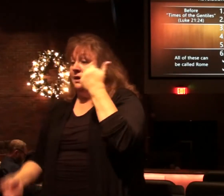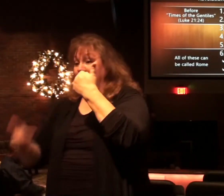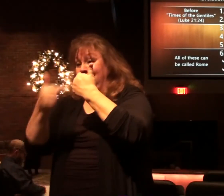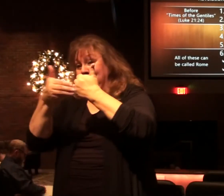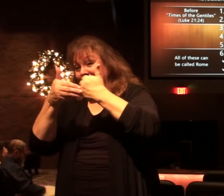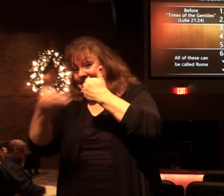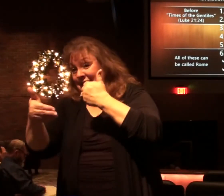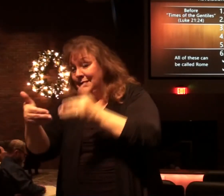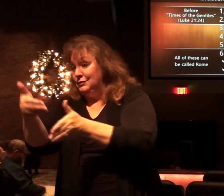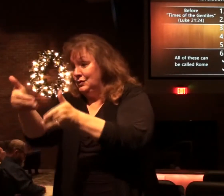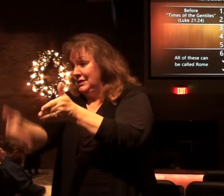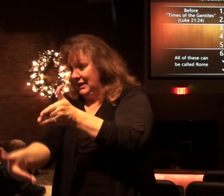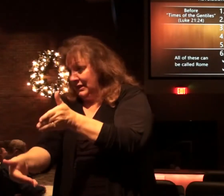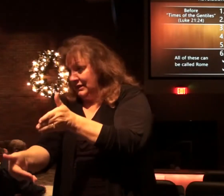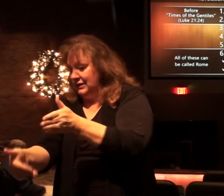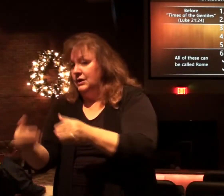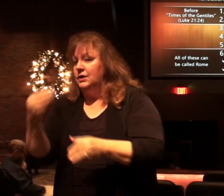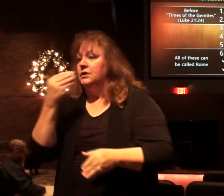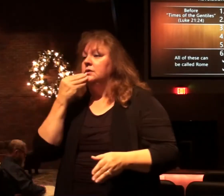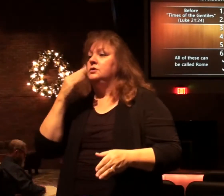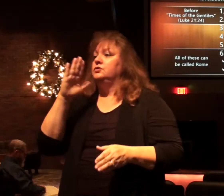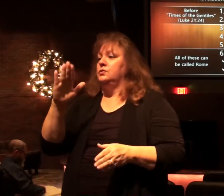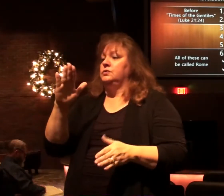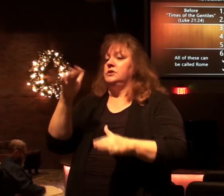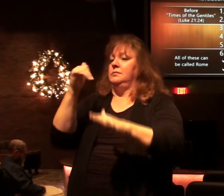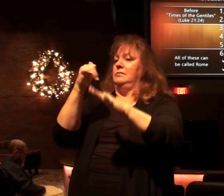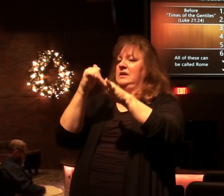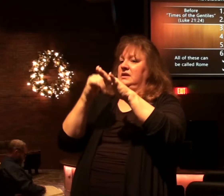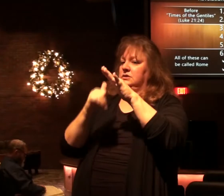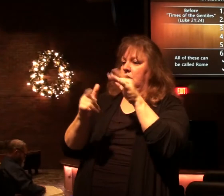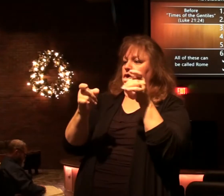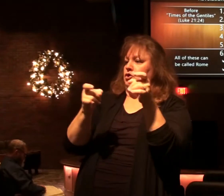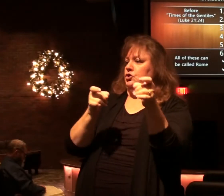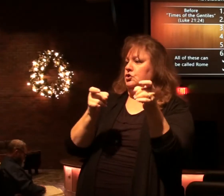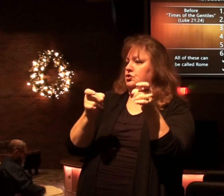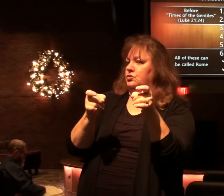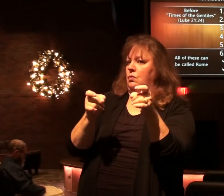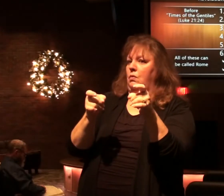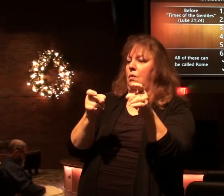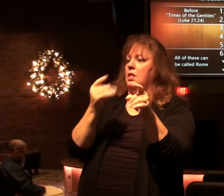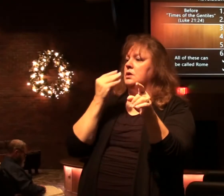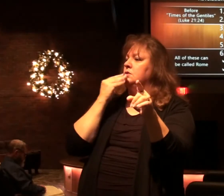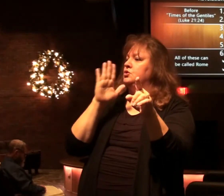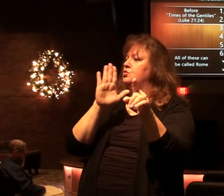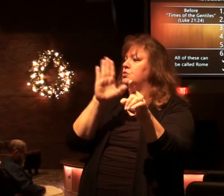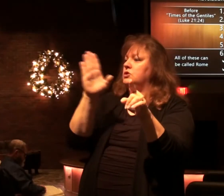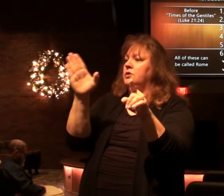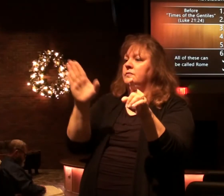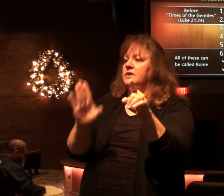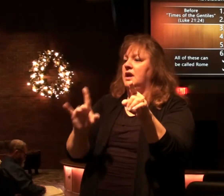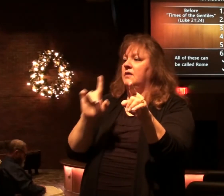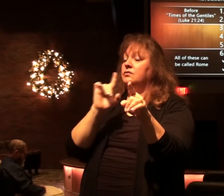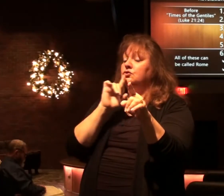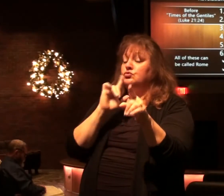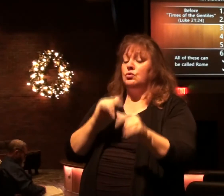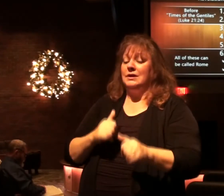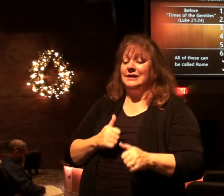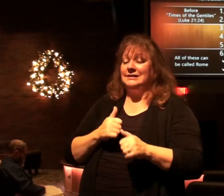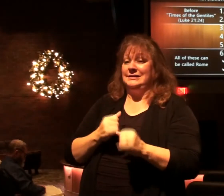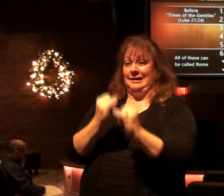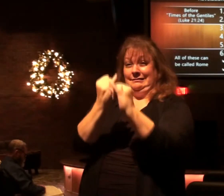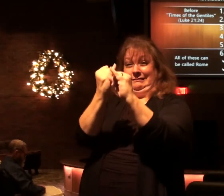to the end, in one way or another, Jerusalem is under the domination. Jerusalem never does truly exist as